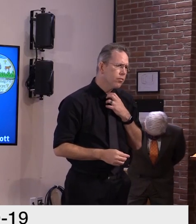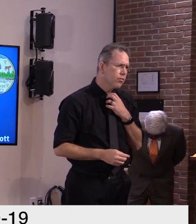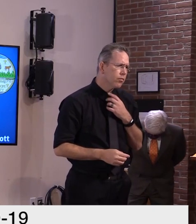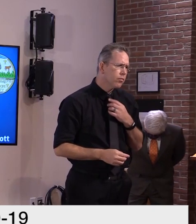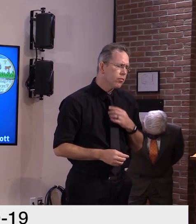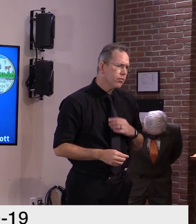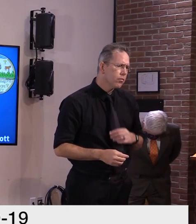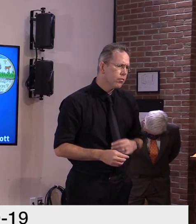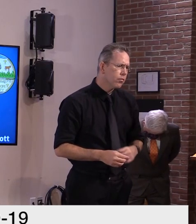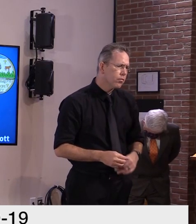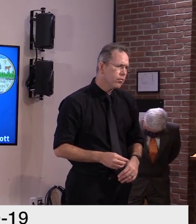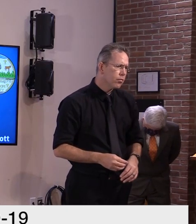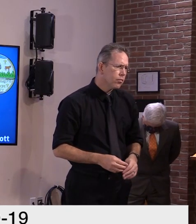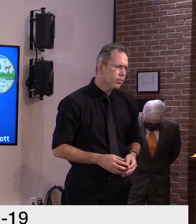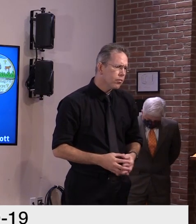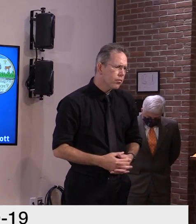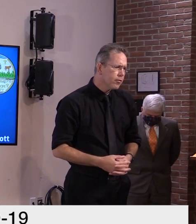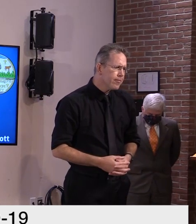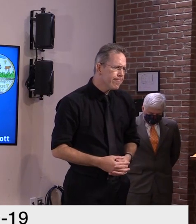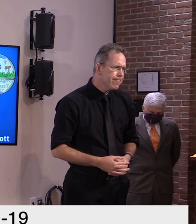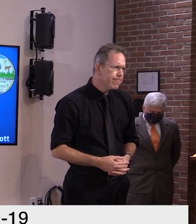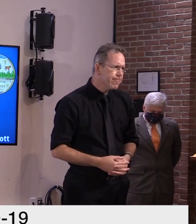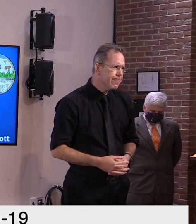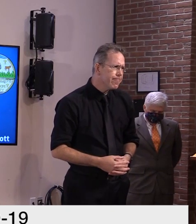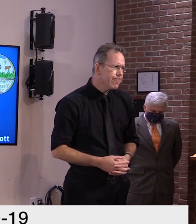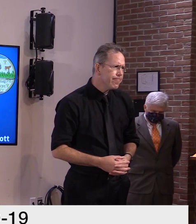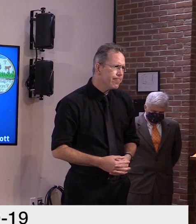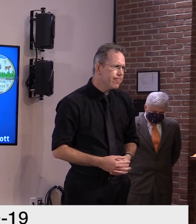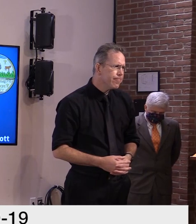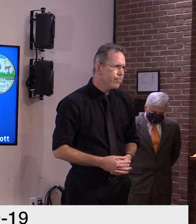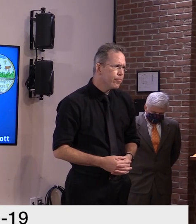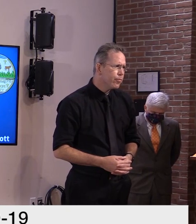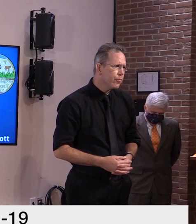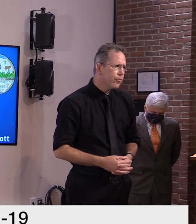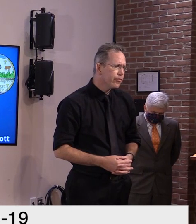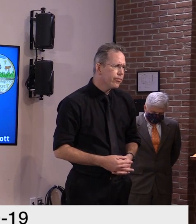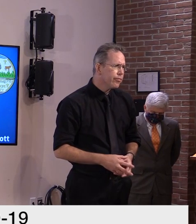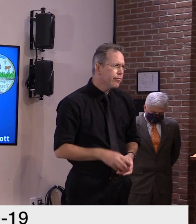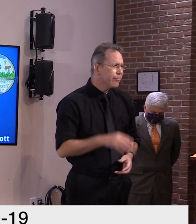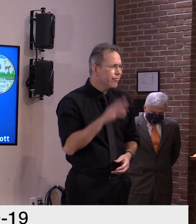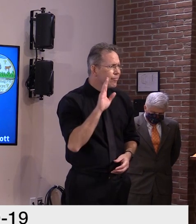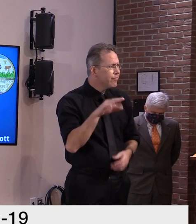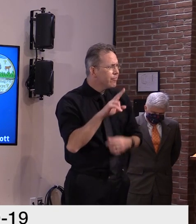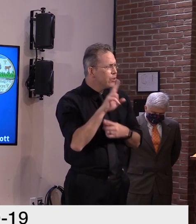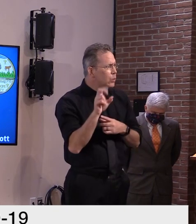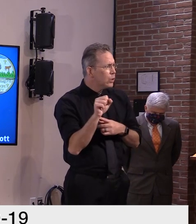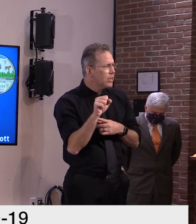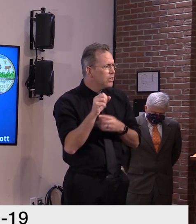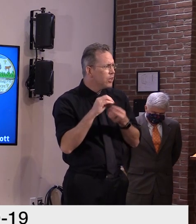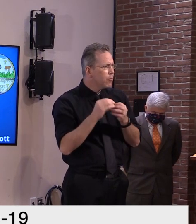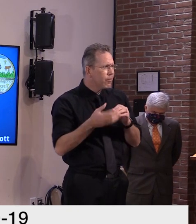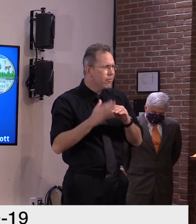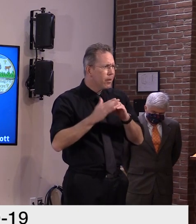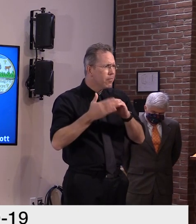COVID around the country, you were already predicting some kind of